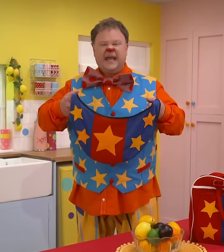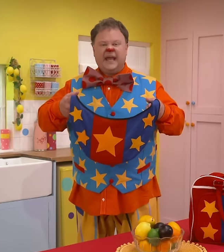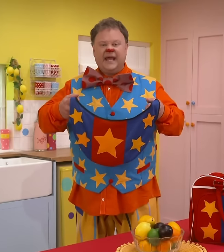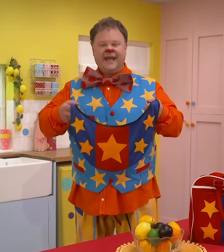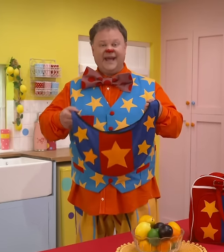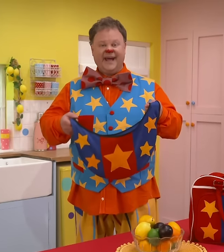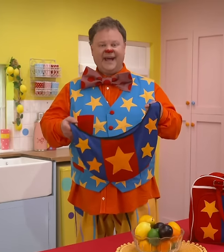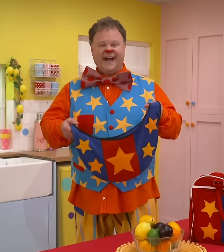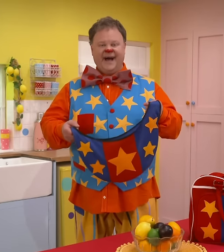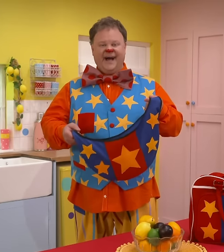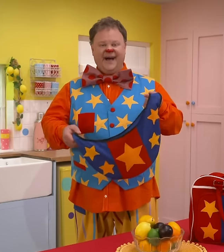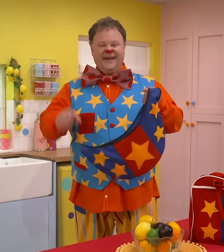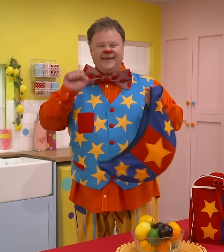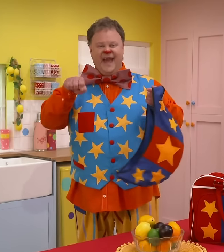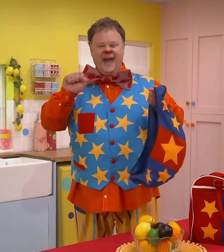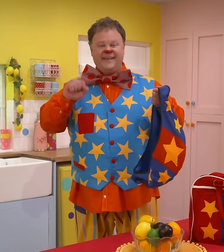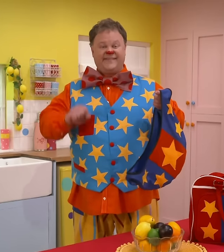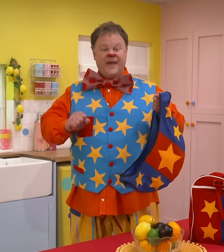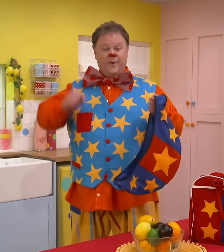Mr. Tumble? Oh, yes.